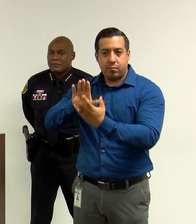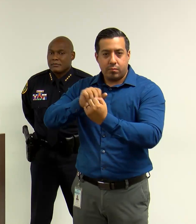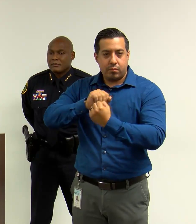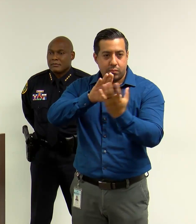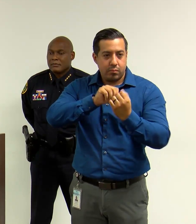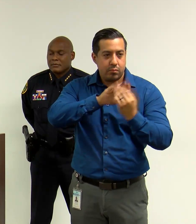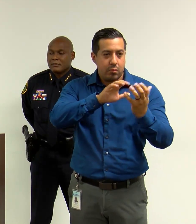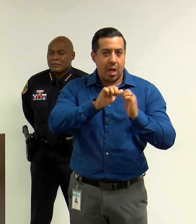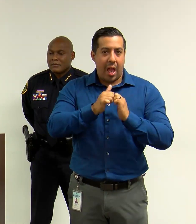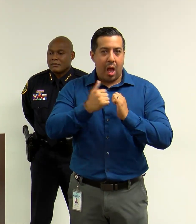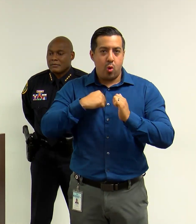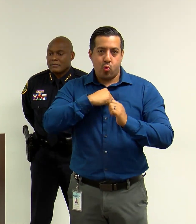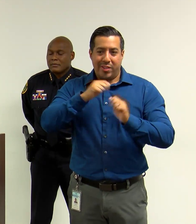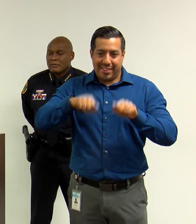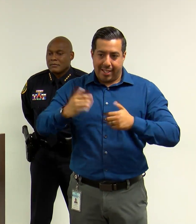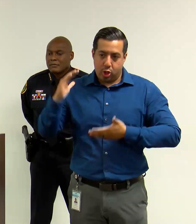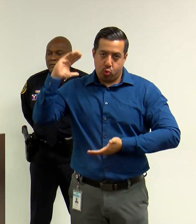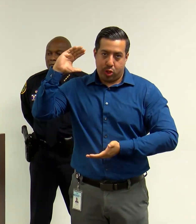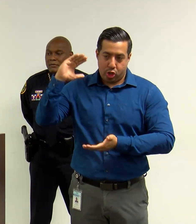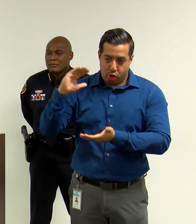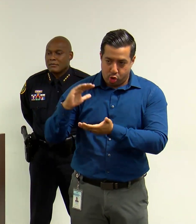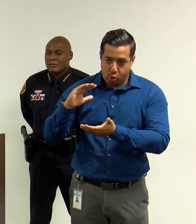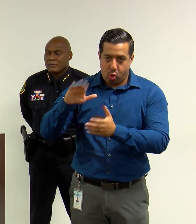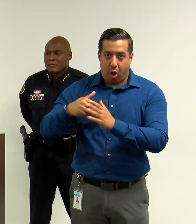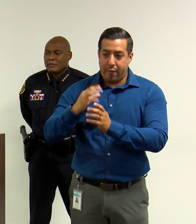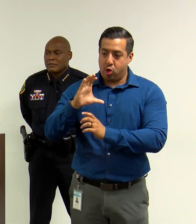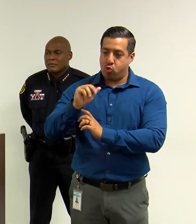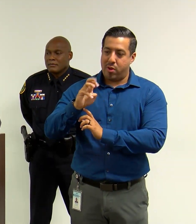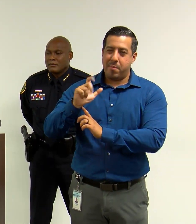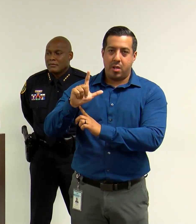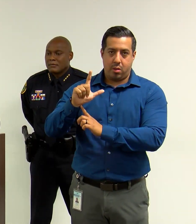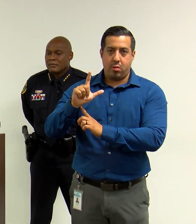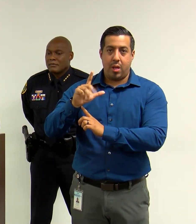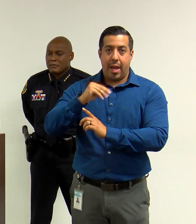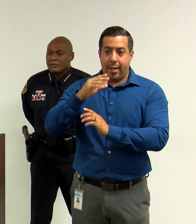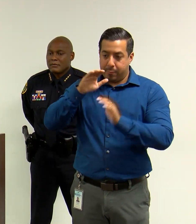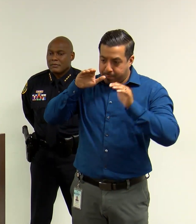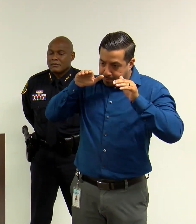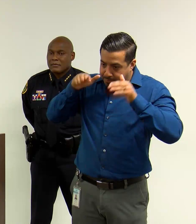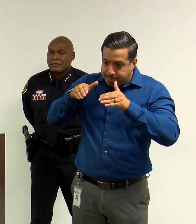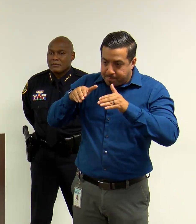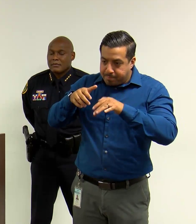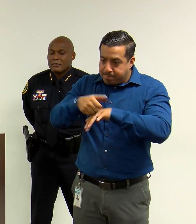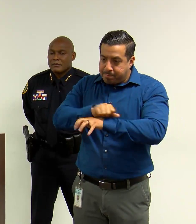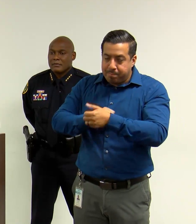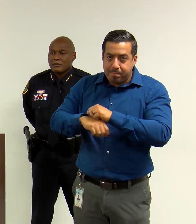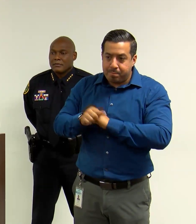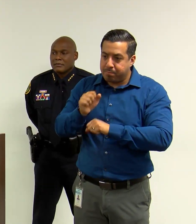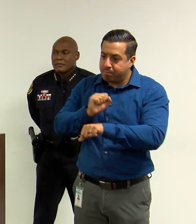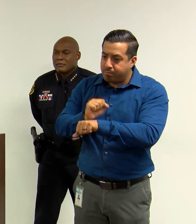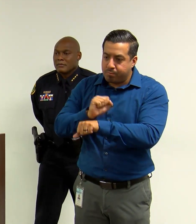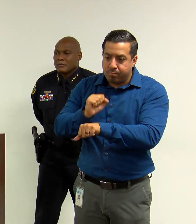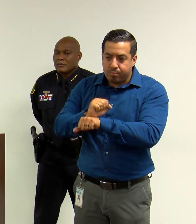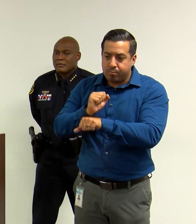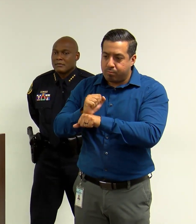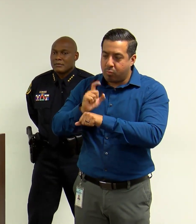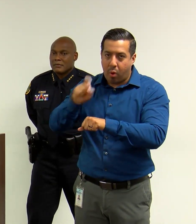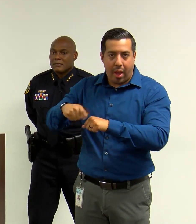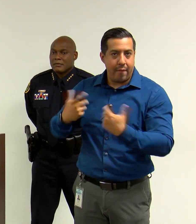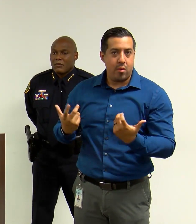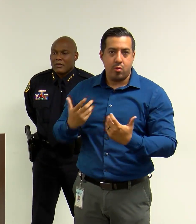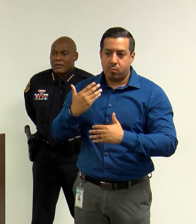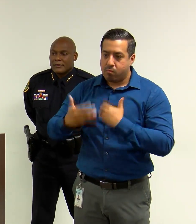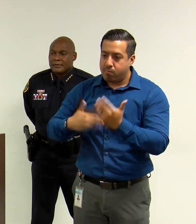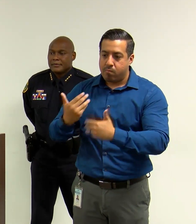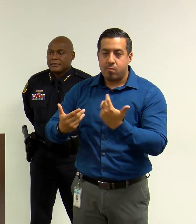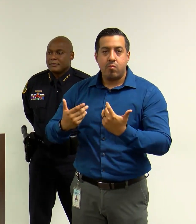order to reduce the criminal element and be laser focused on it. And we're going to have to work our way through it. And it's